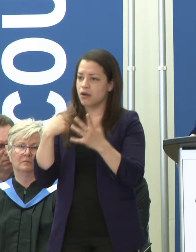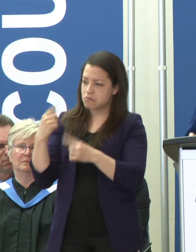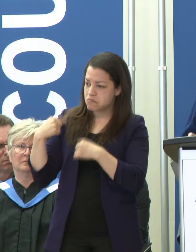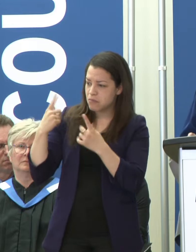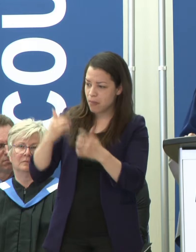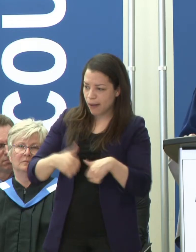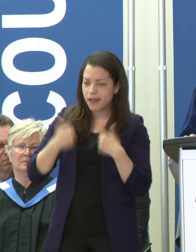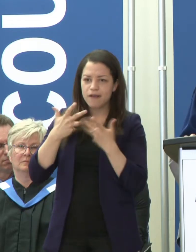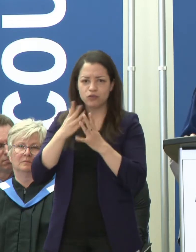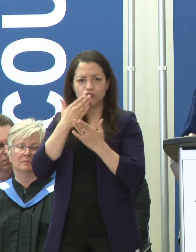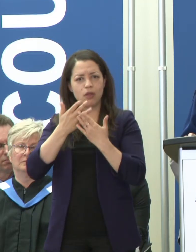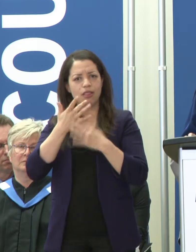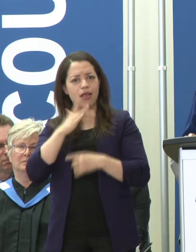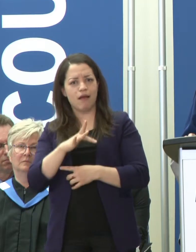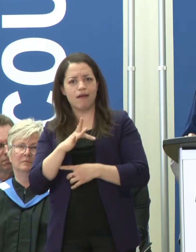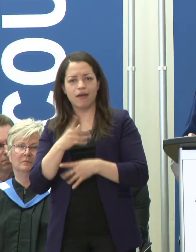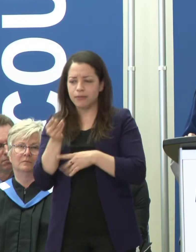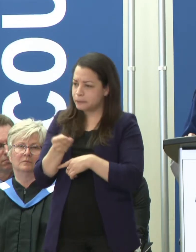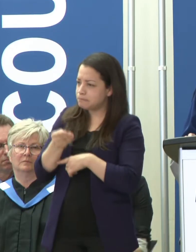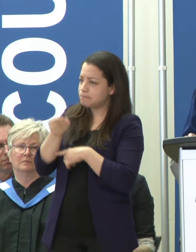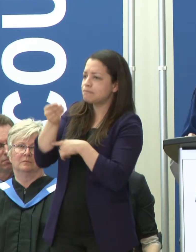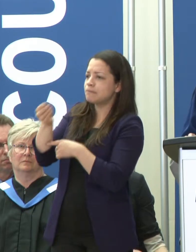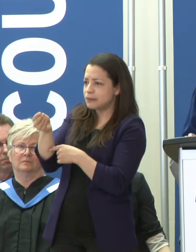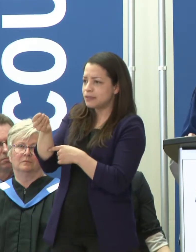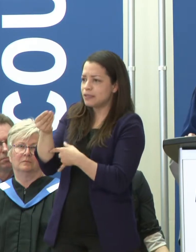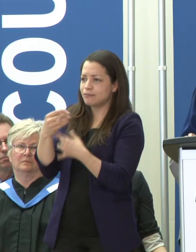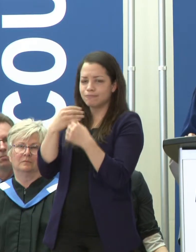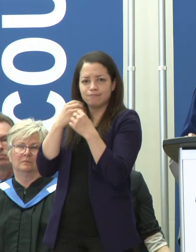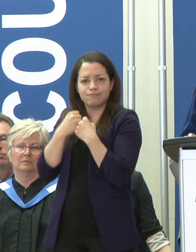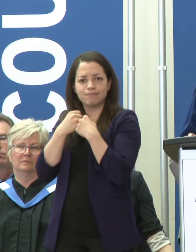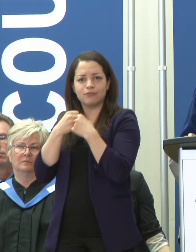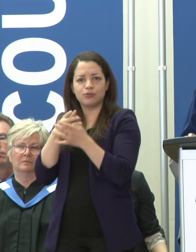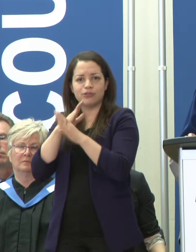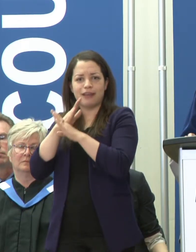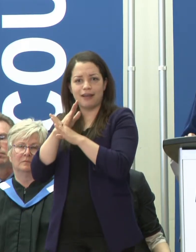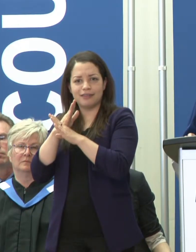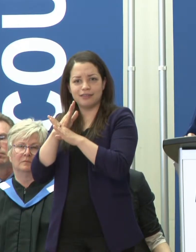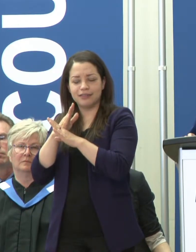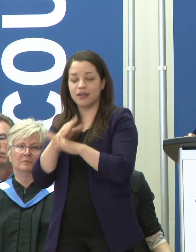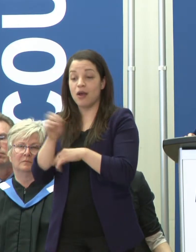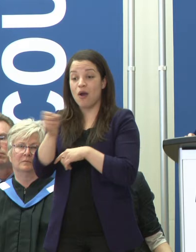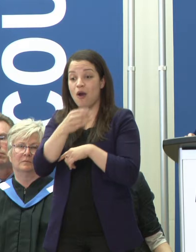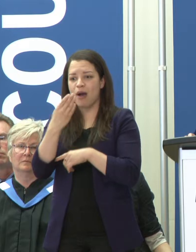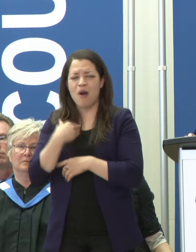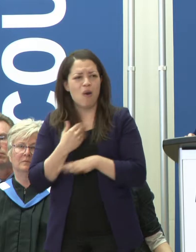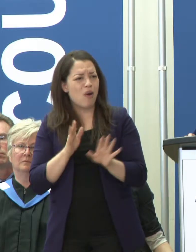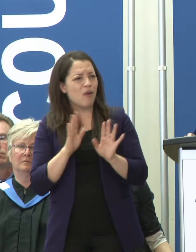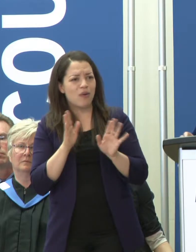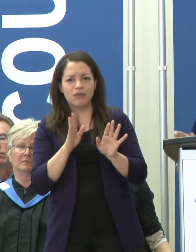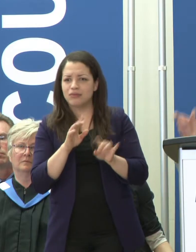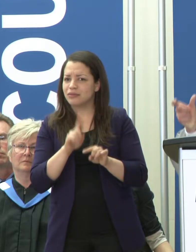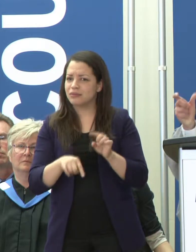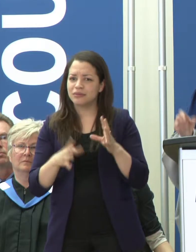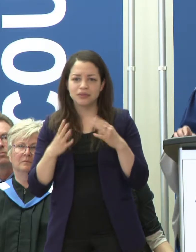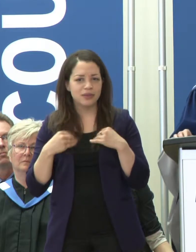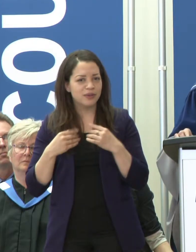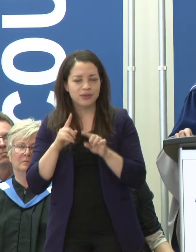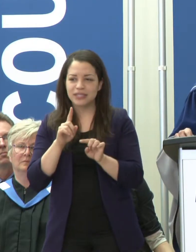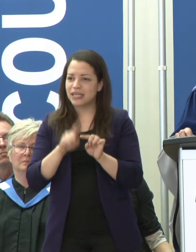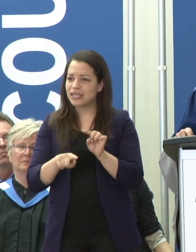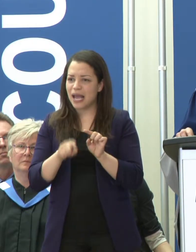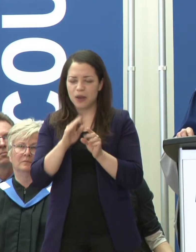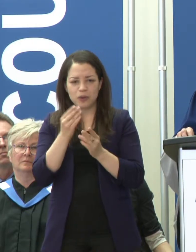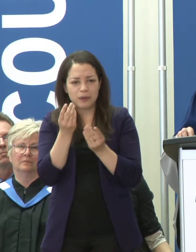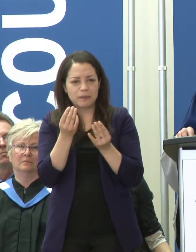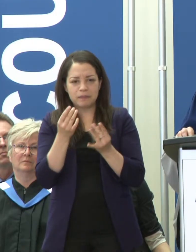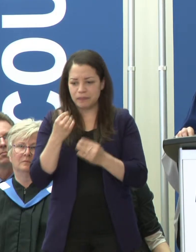presidential candidate to protect him as he undertook his important work. Mr. Obama said he couldn't possibly accept his military